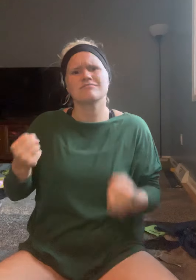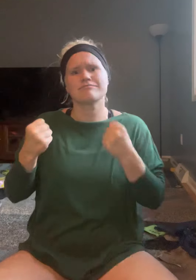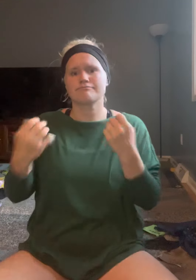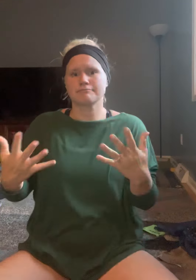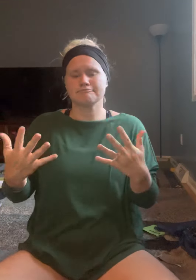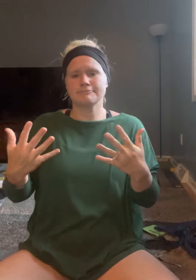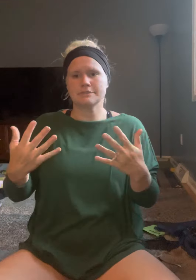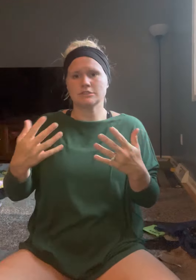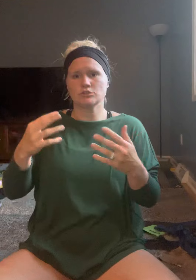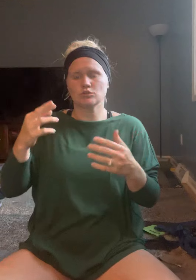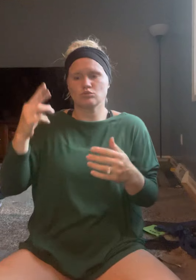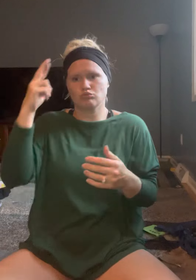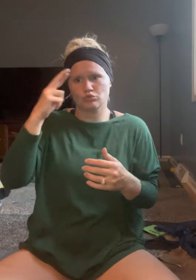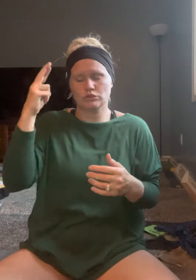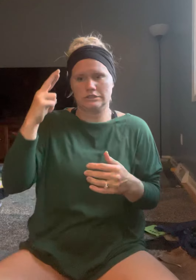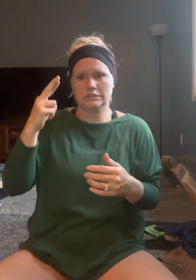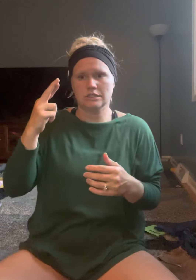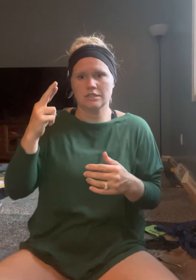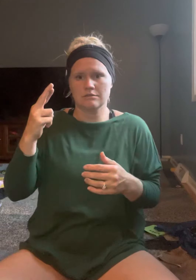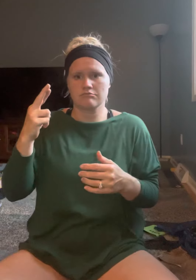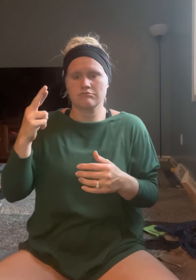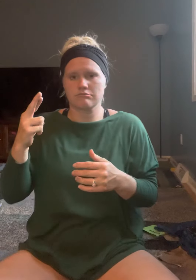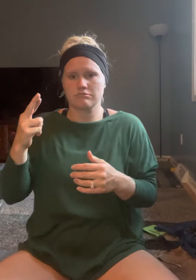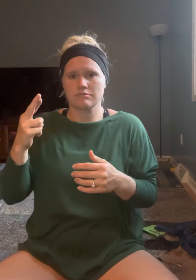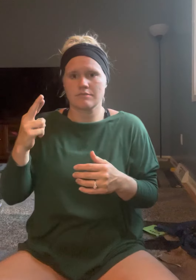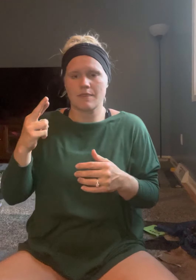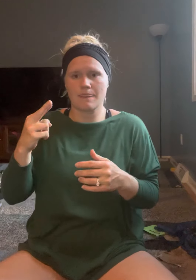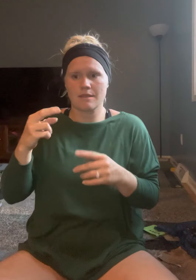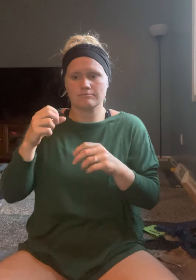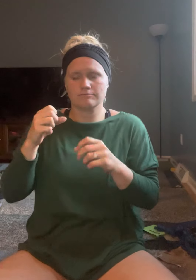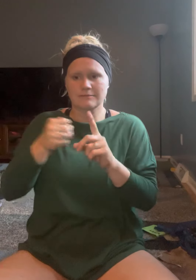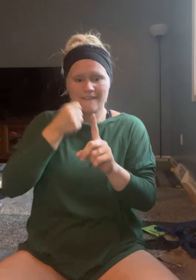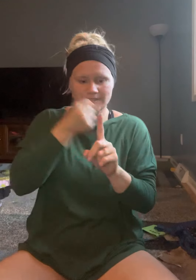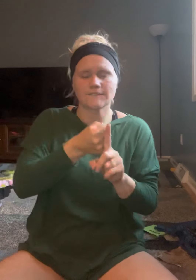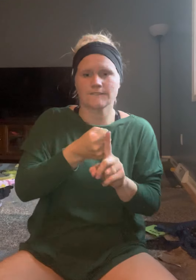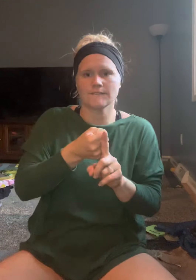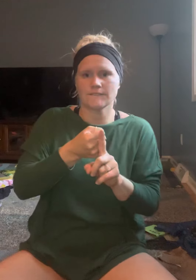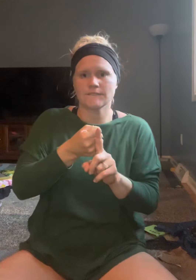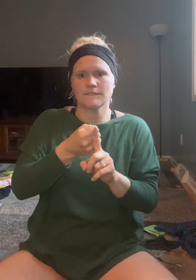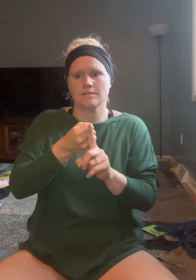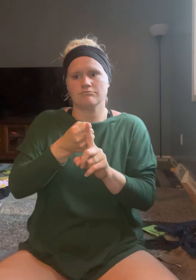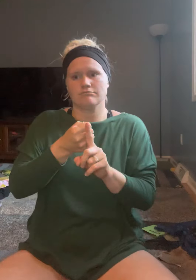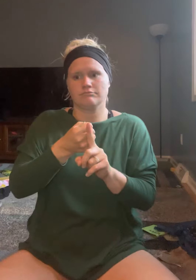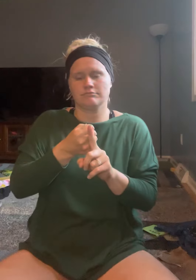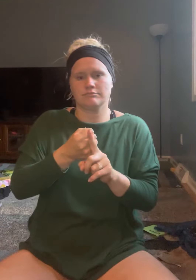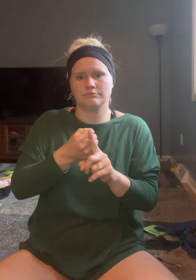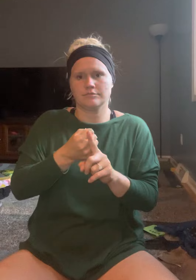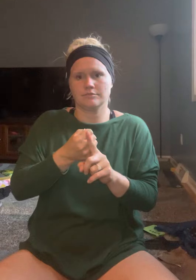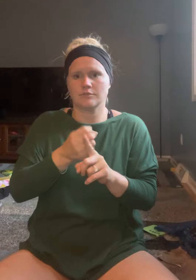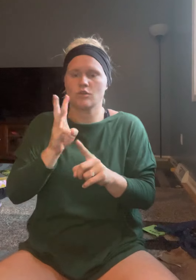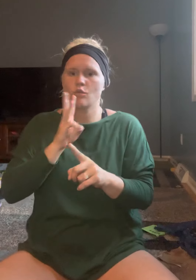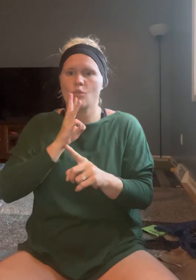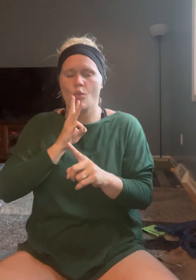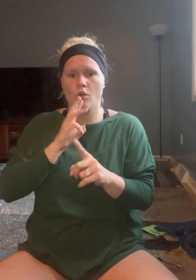about a few of those too. Is everybody at this? Okay. Other term, the two major ones. We're looking